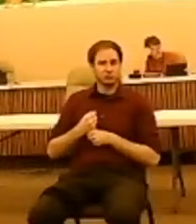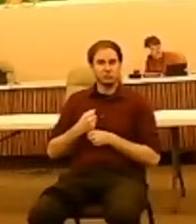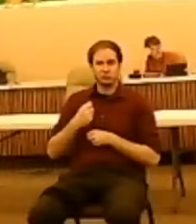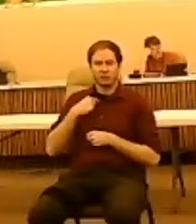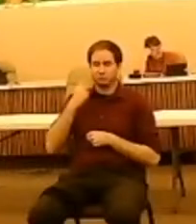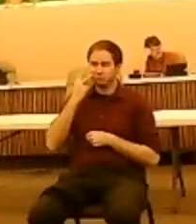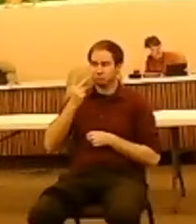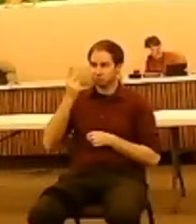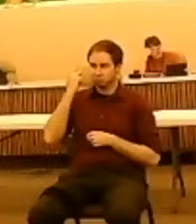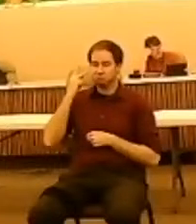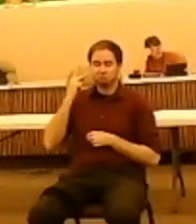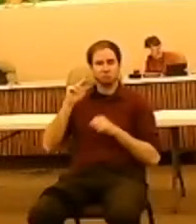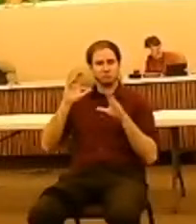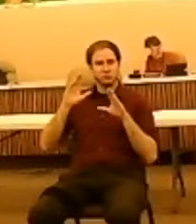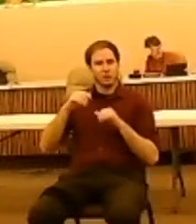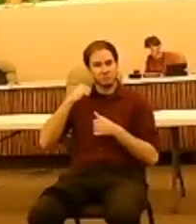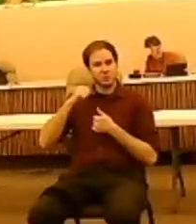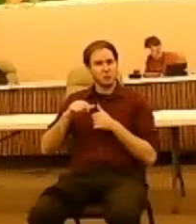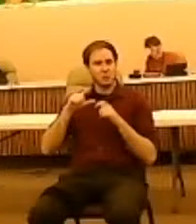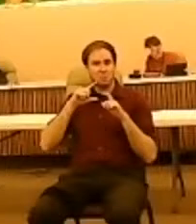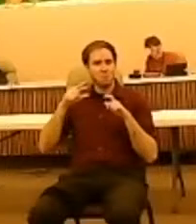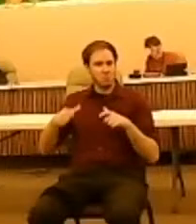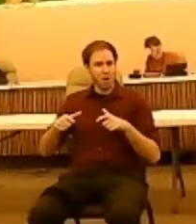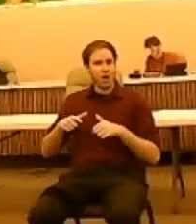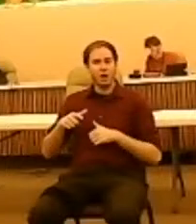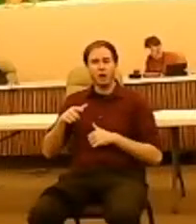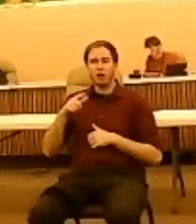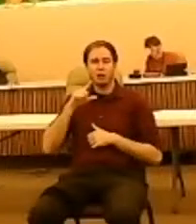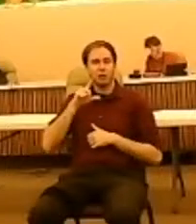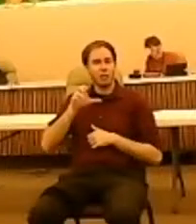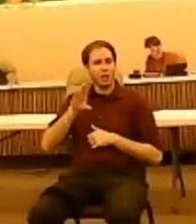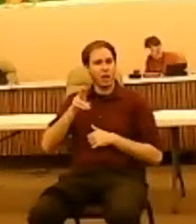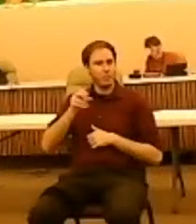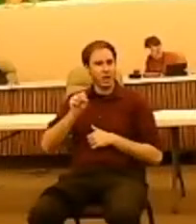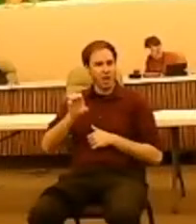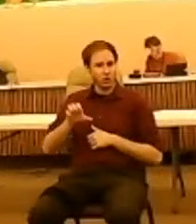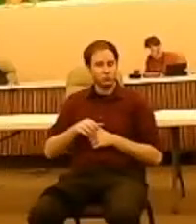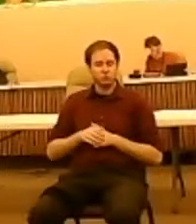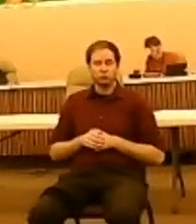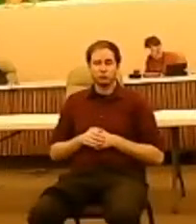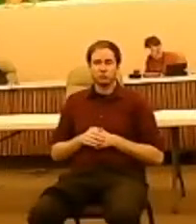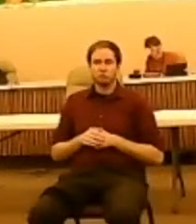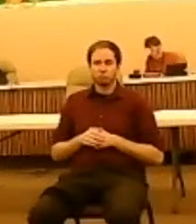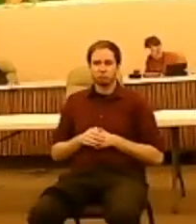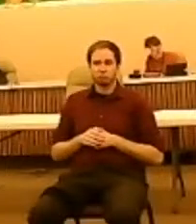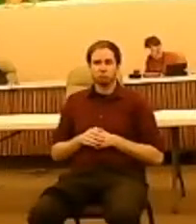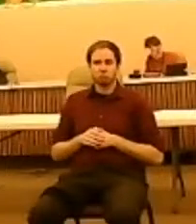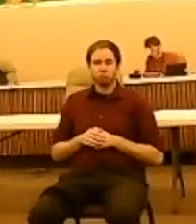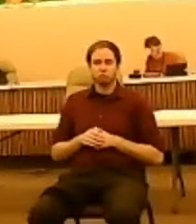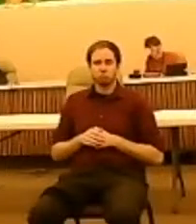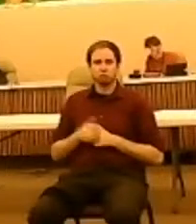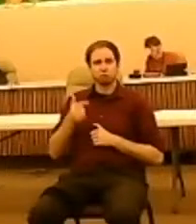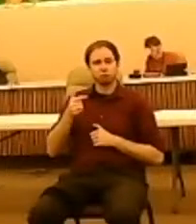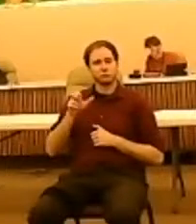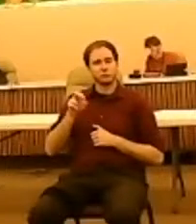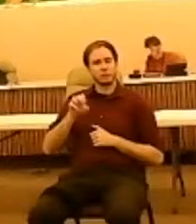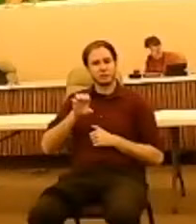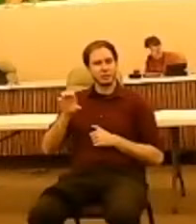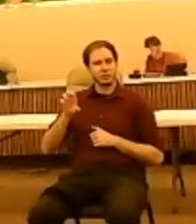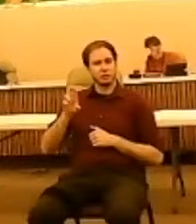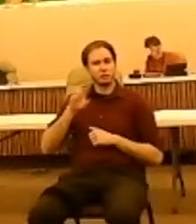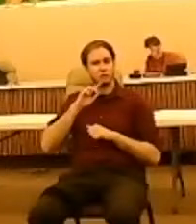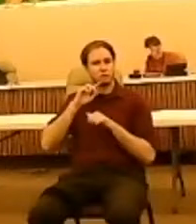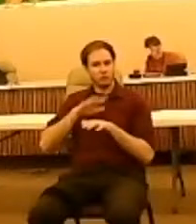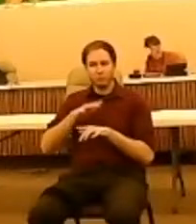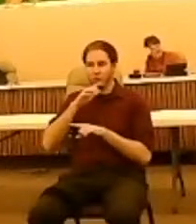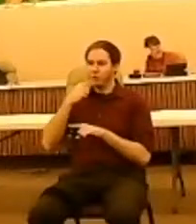great memory I had about the ponds and the clubhouse and, the Genesee River where my mom told me never